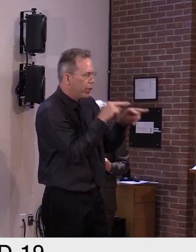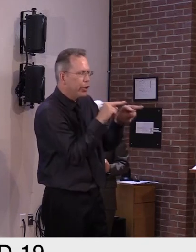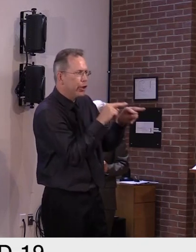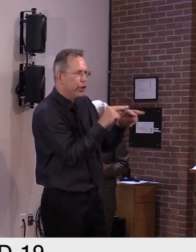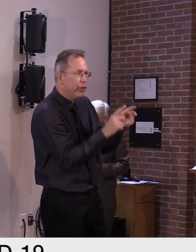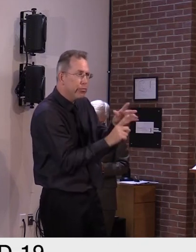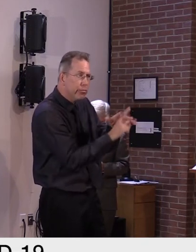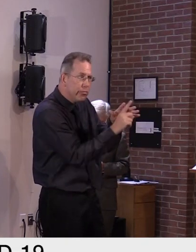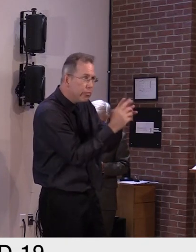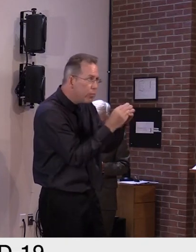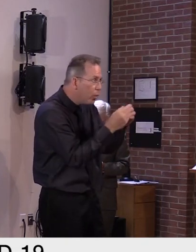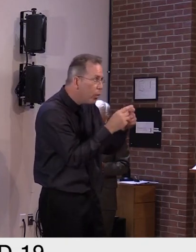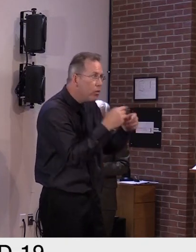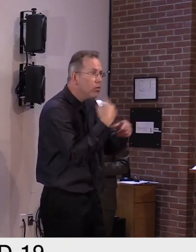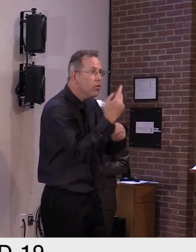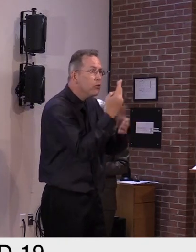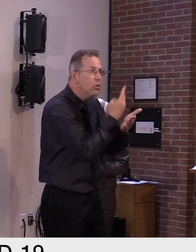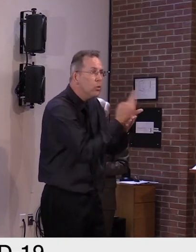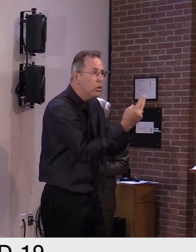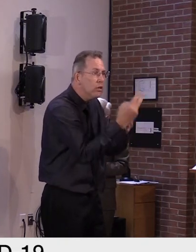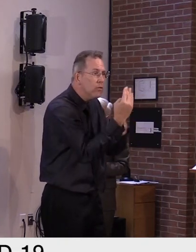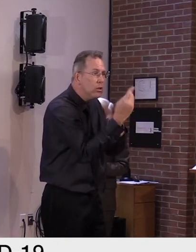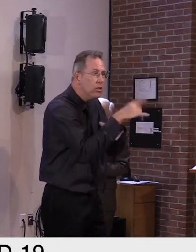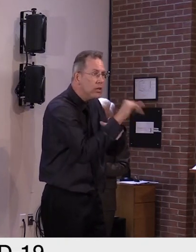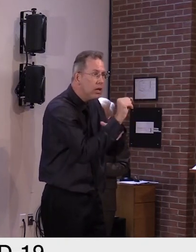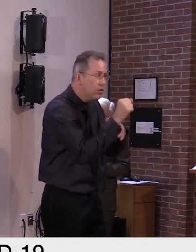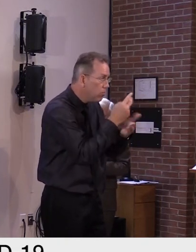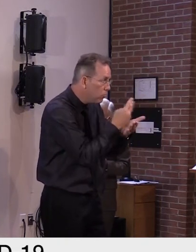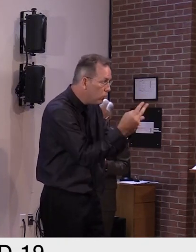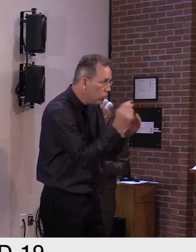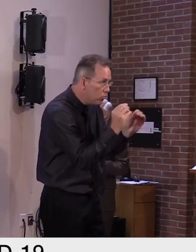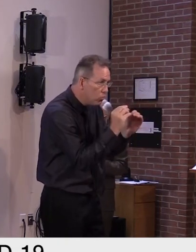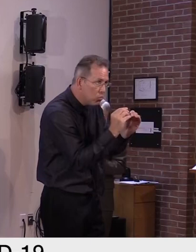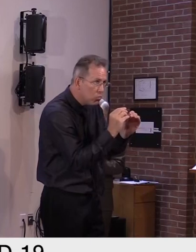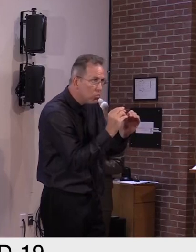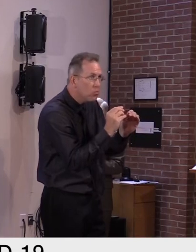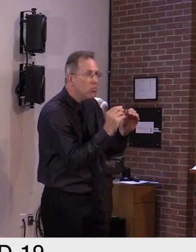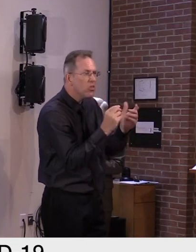on the 11th, which is just 9 days ago.